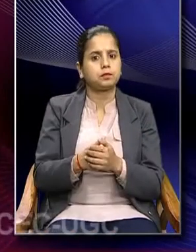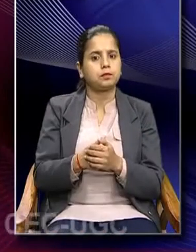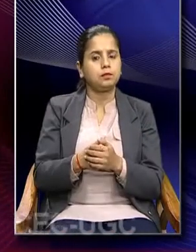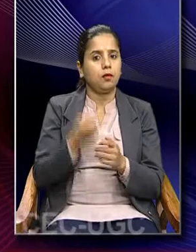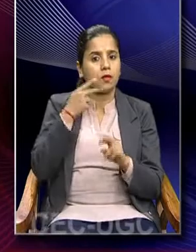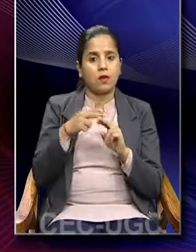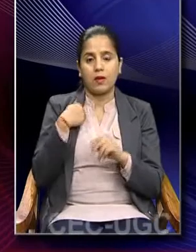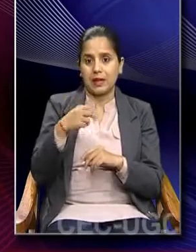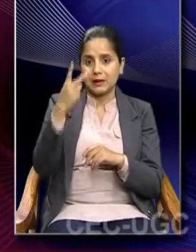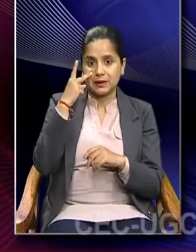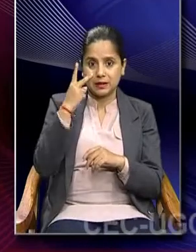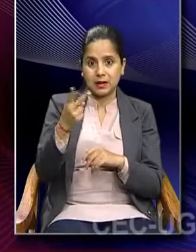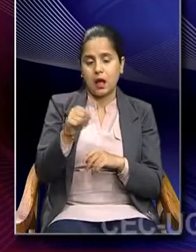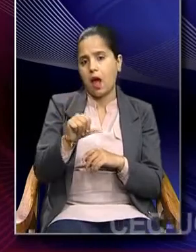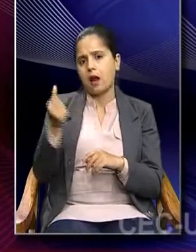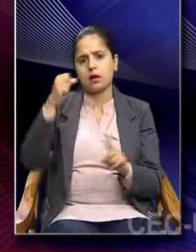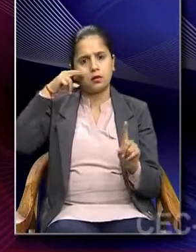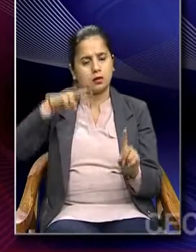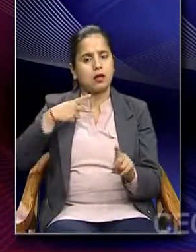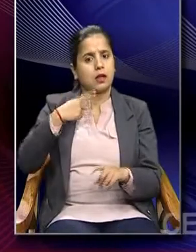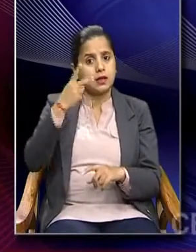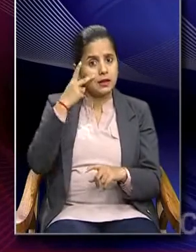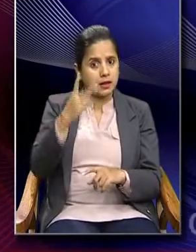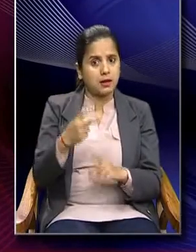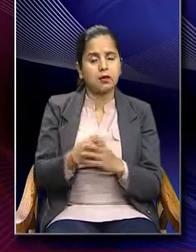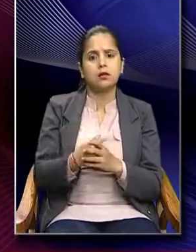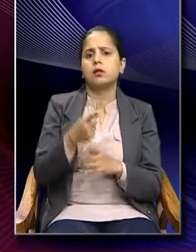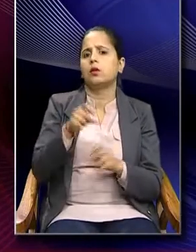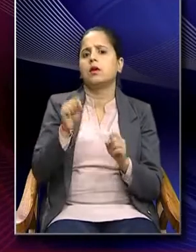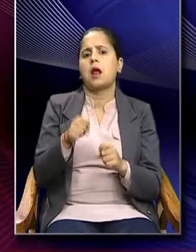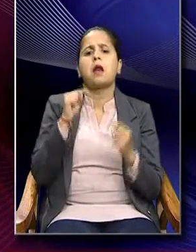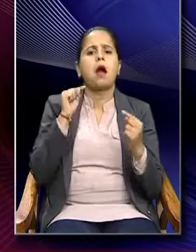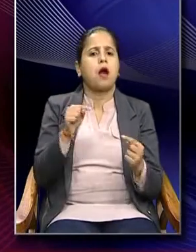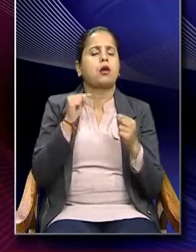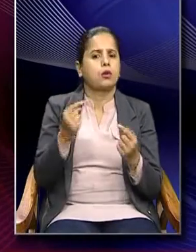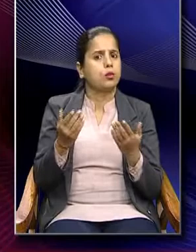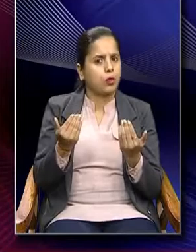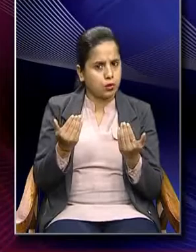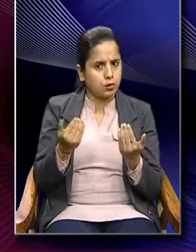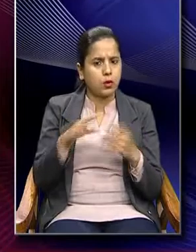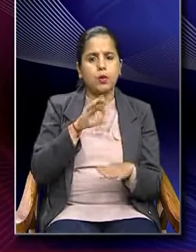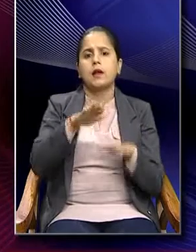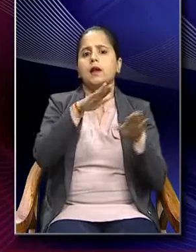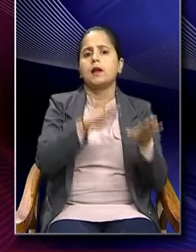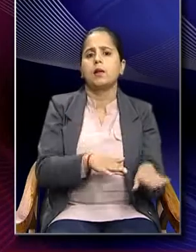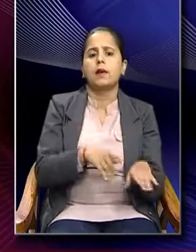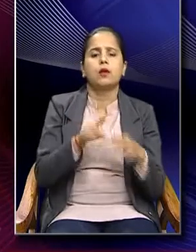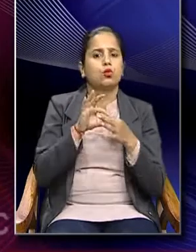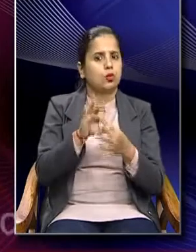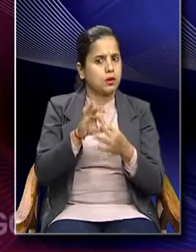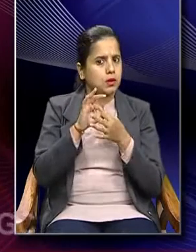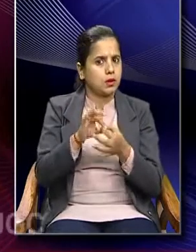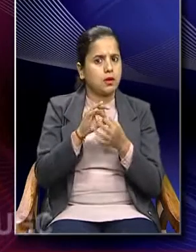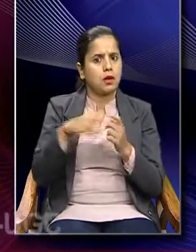If we see this from another angle, then it can be argued that this kind of dependency relationship is actually